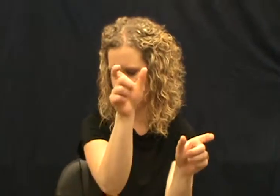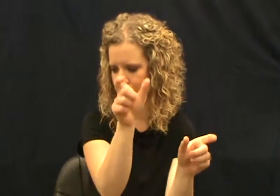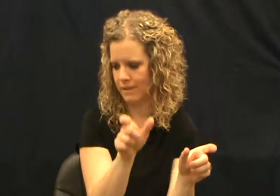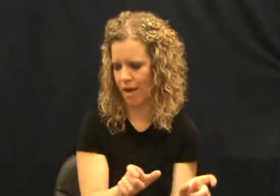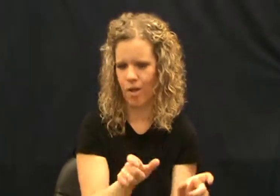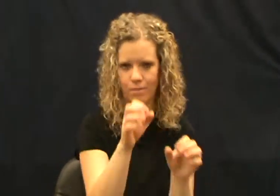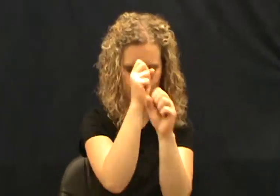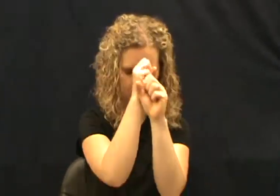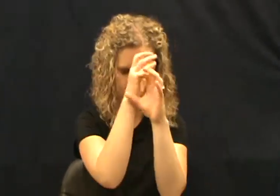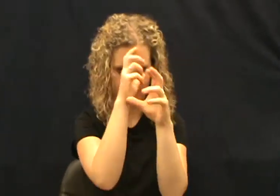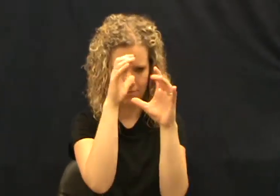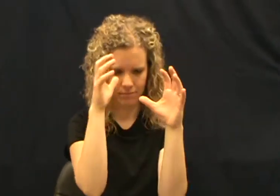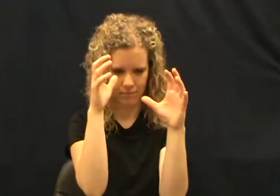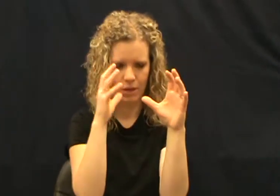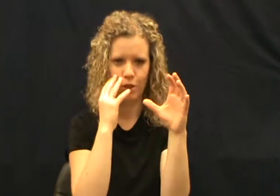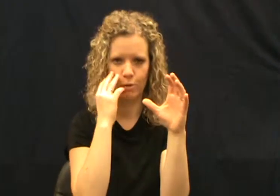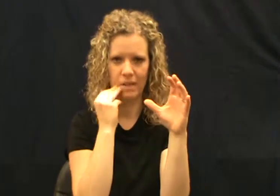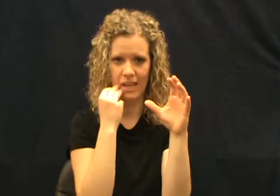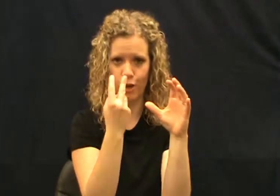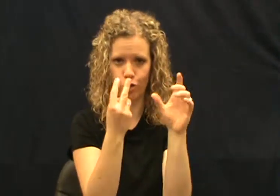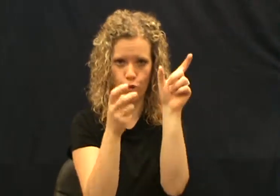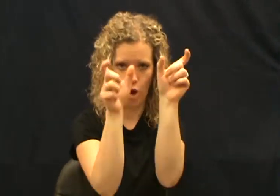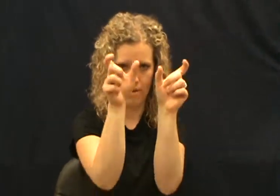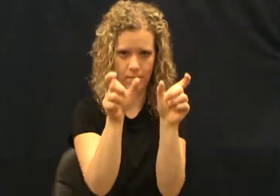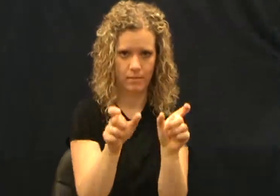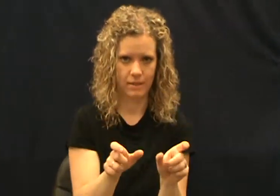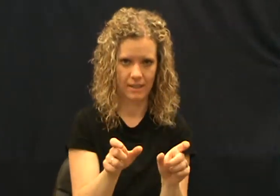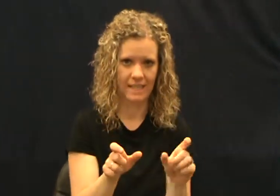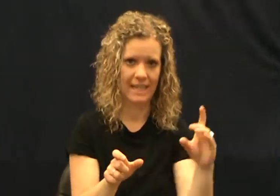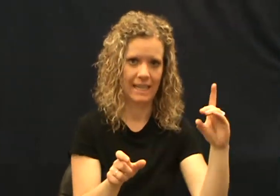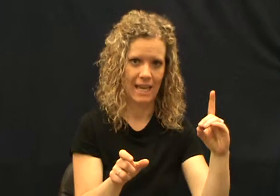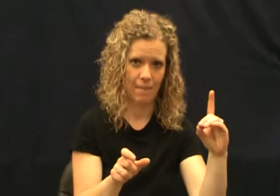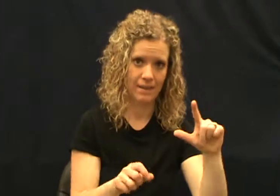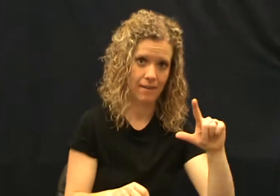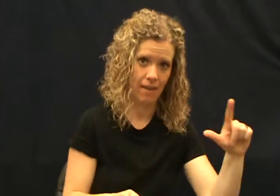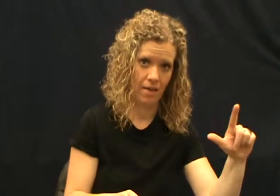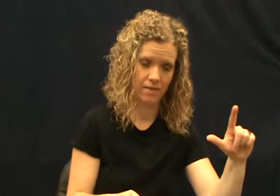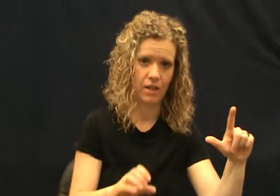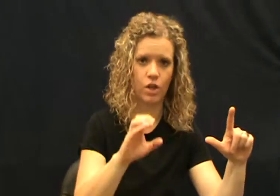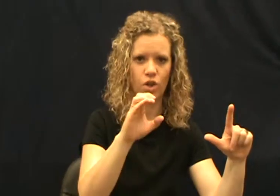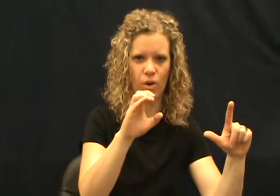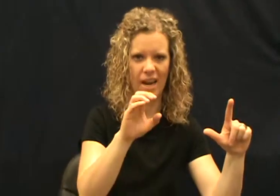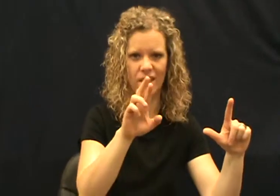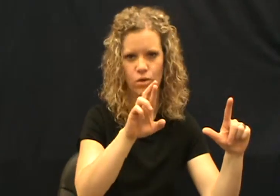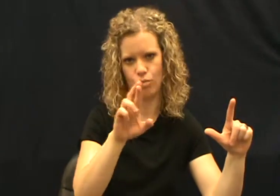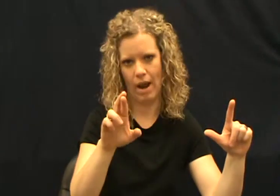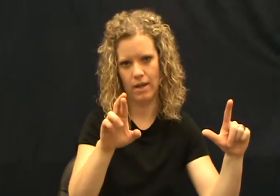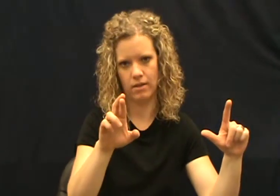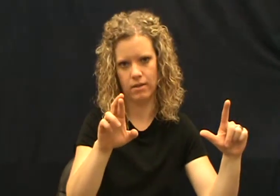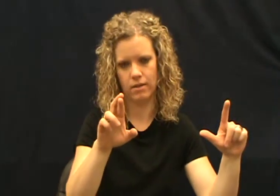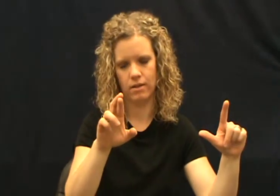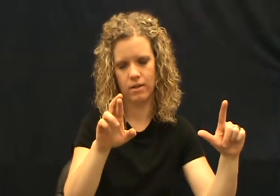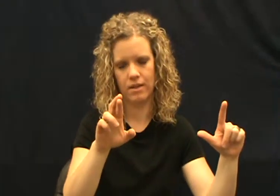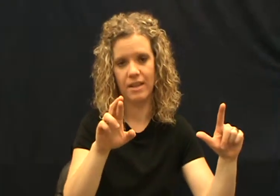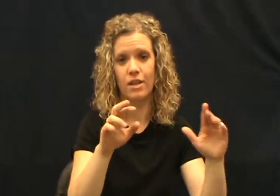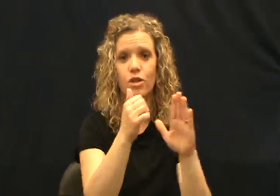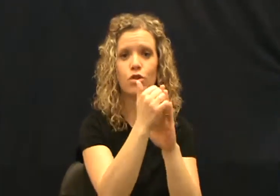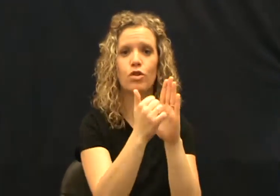entry as two columns, debits are in the left column, credits are in the right column, and the account titles we're working